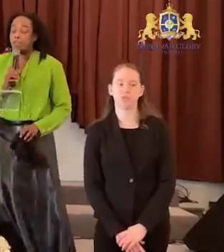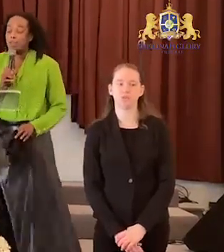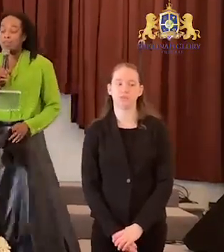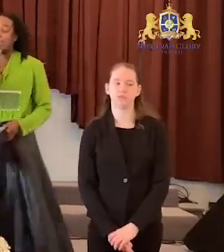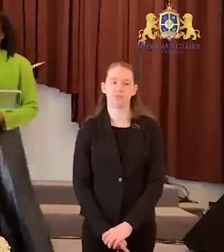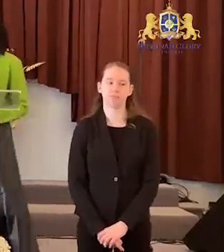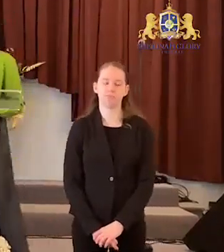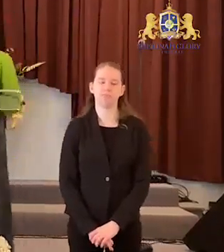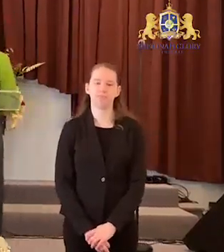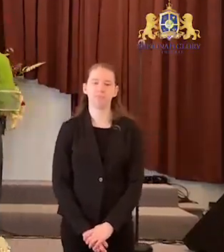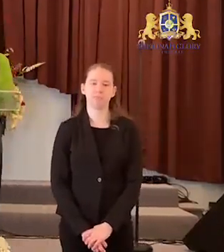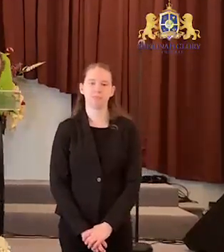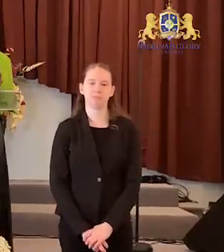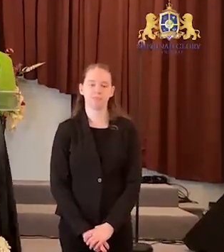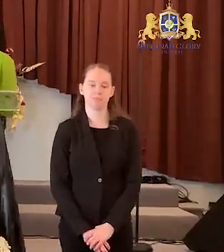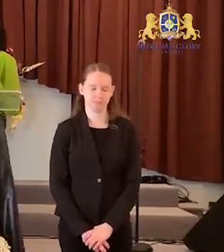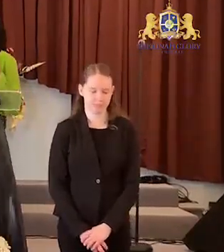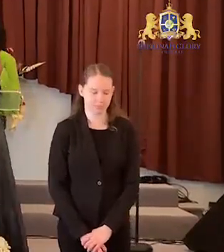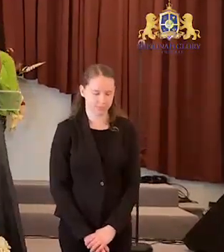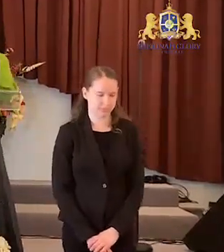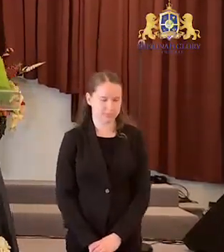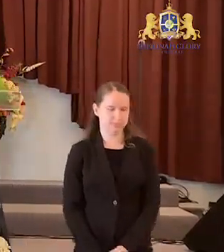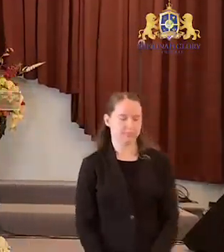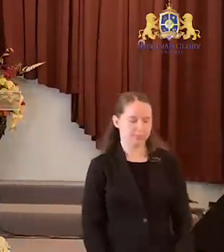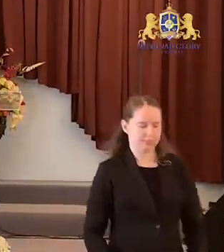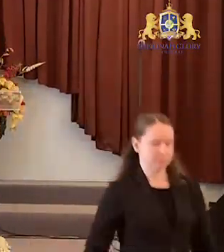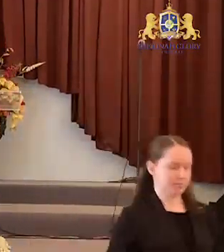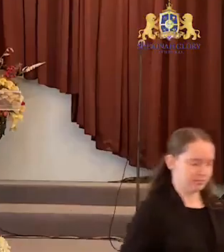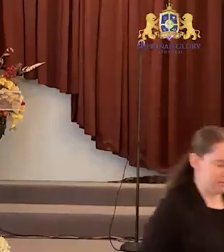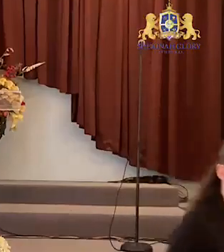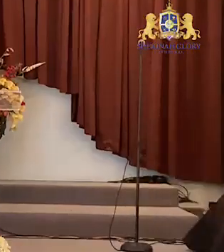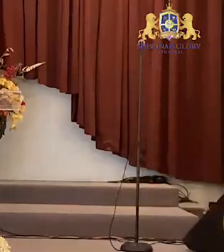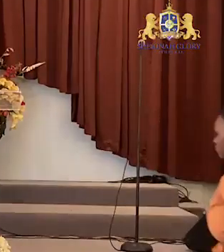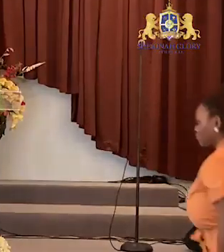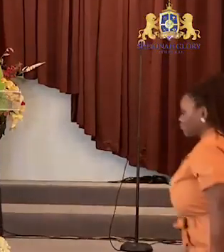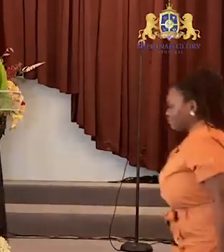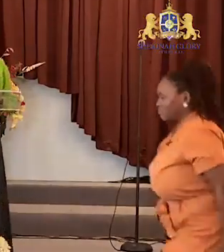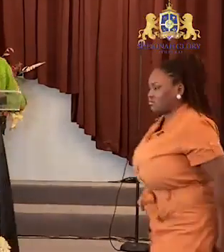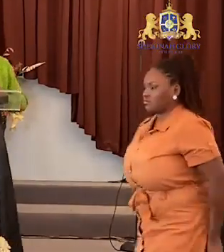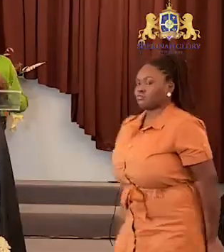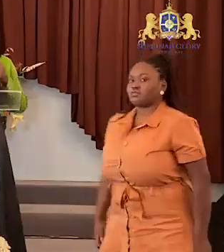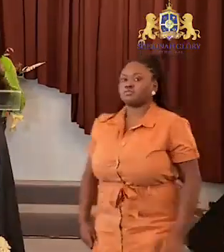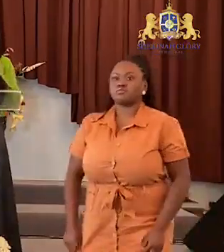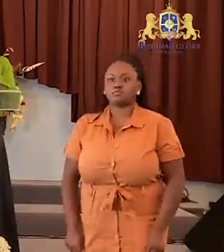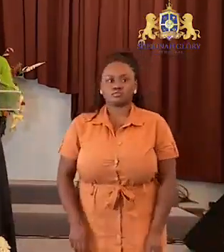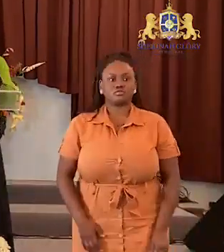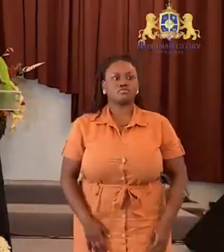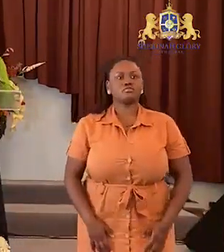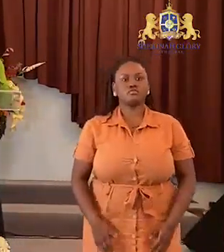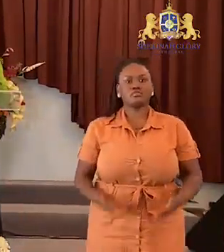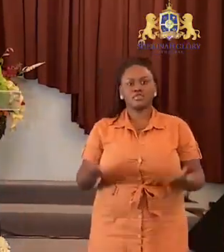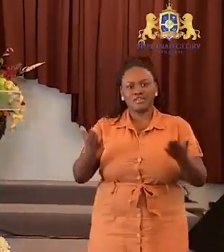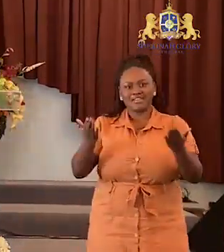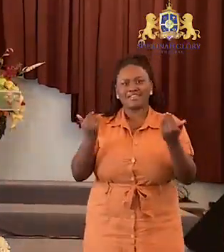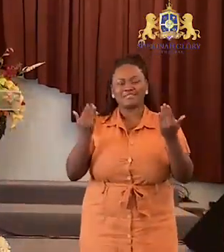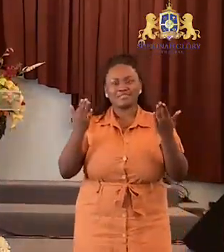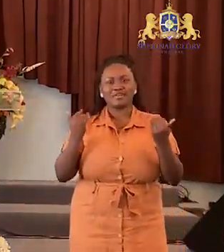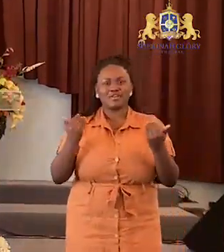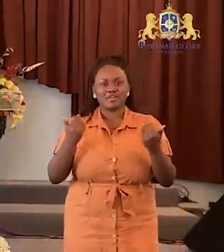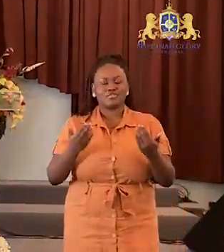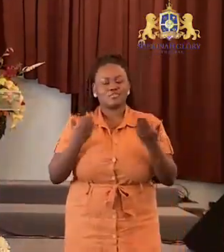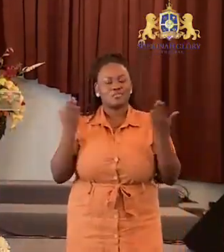Hallelujah, hallelujah. Come on and just set the atmosphere right where you are. We've already been in a